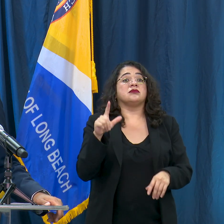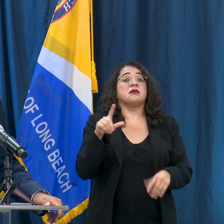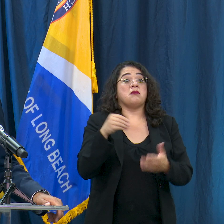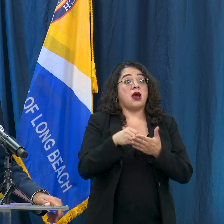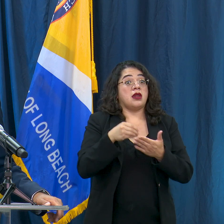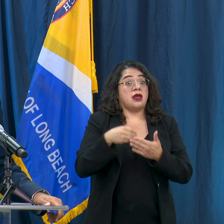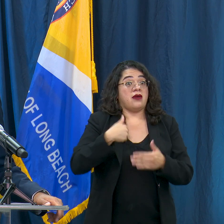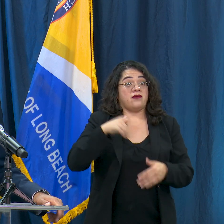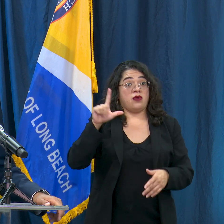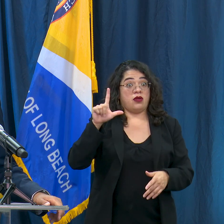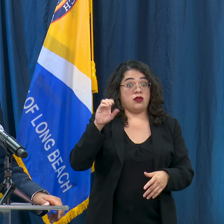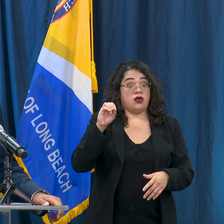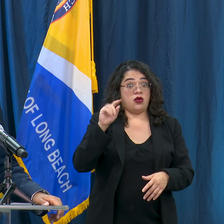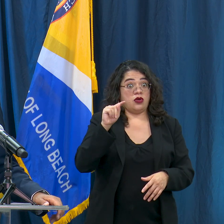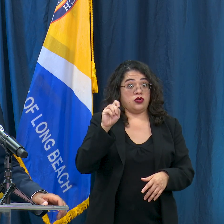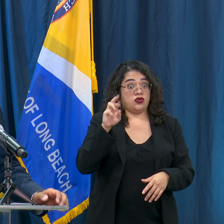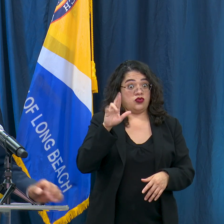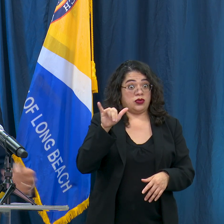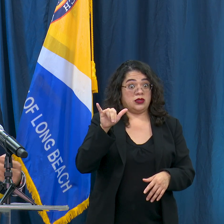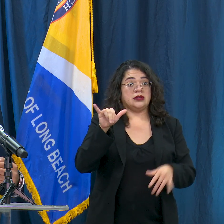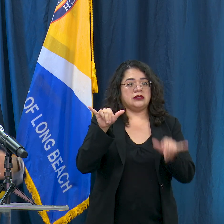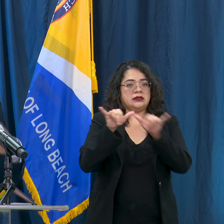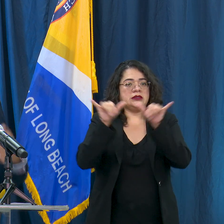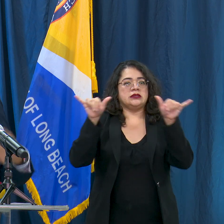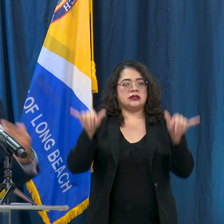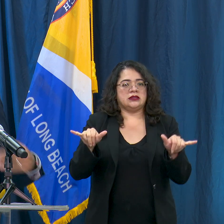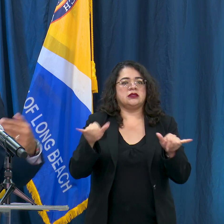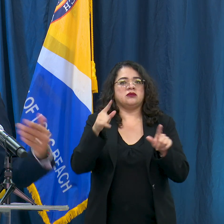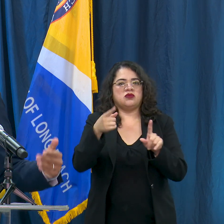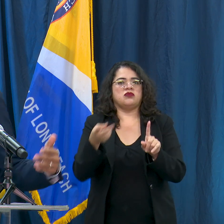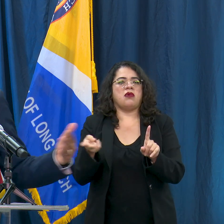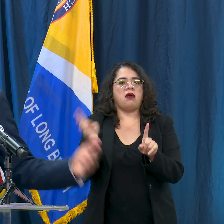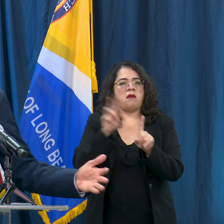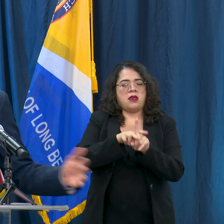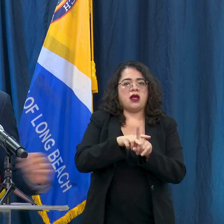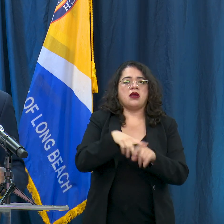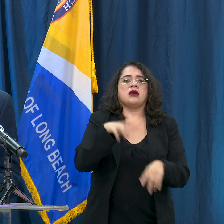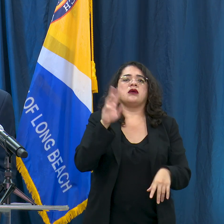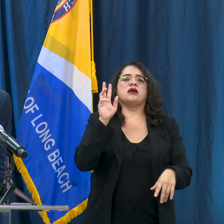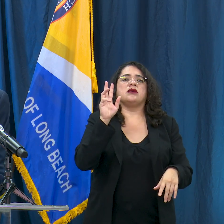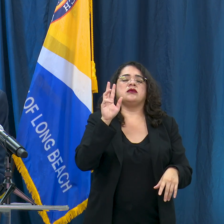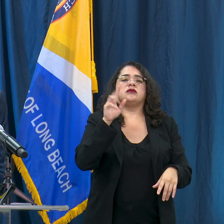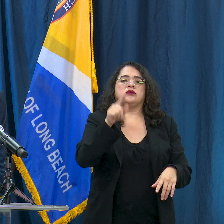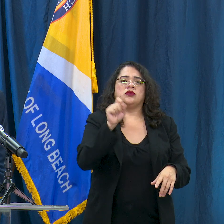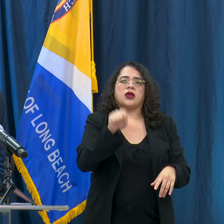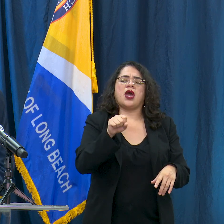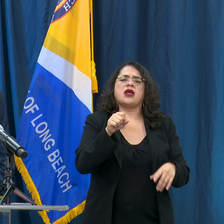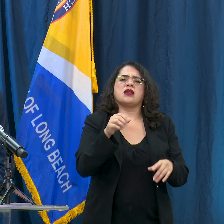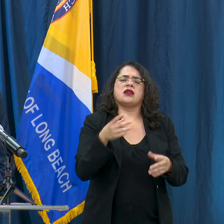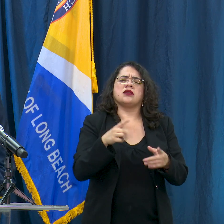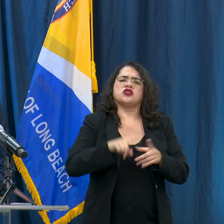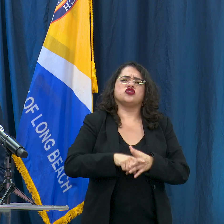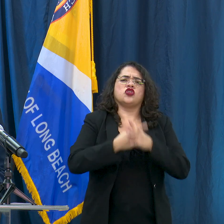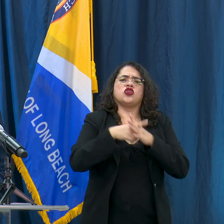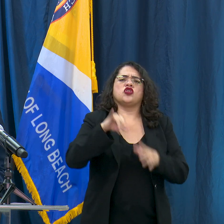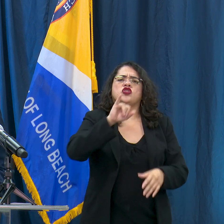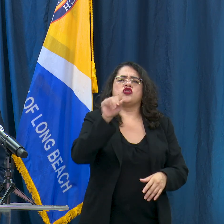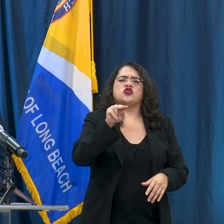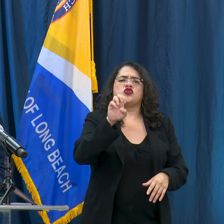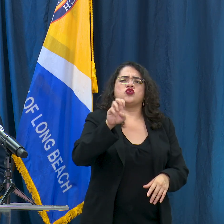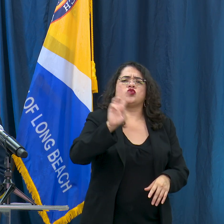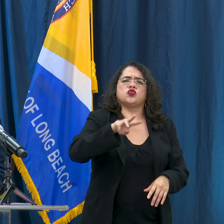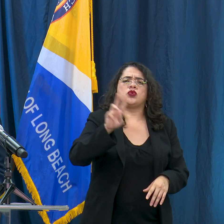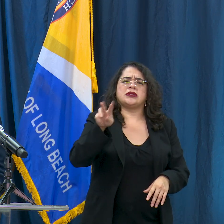funds. That period where you can apply to receive the $1,000 a month for 3 months begins on June